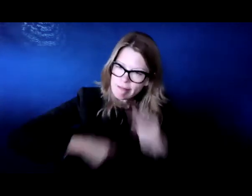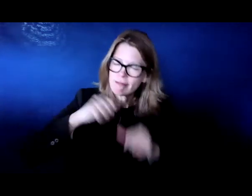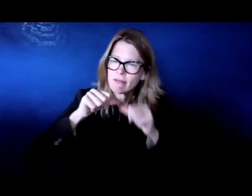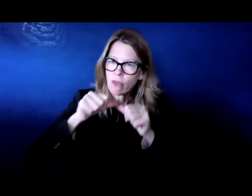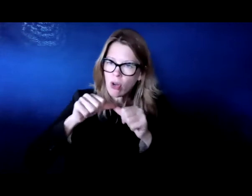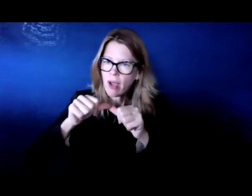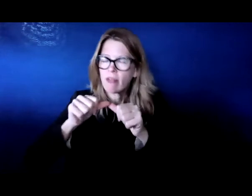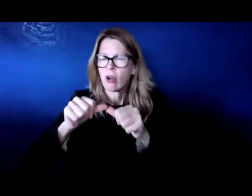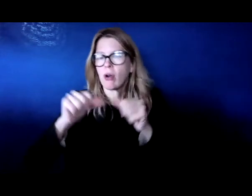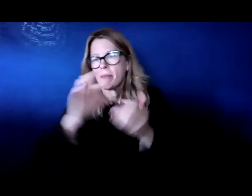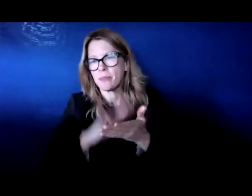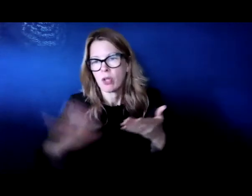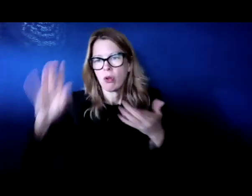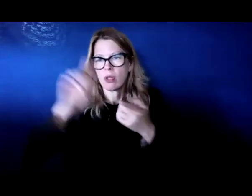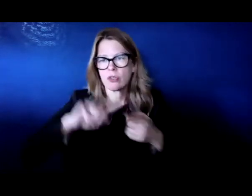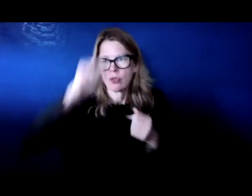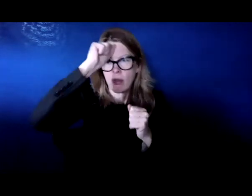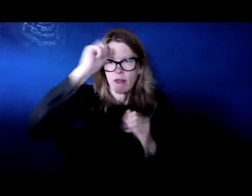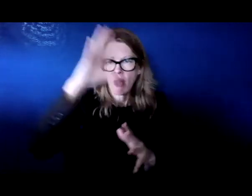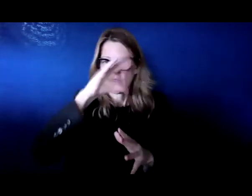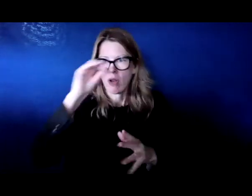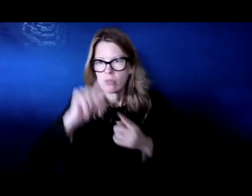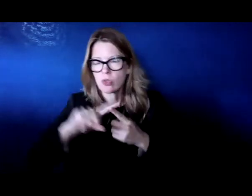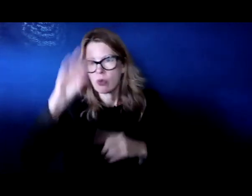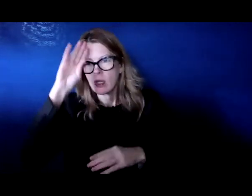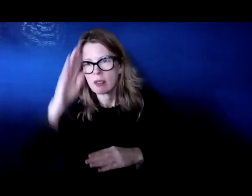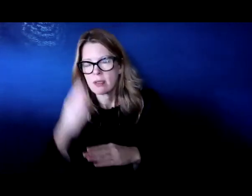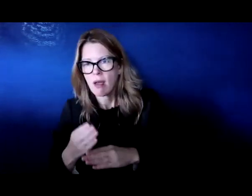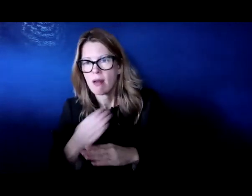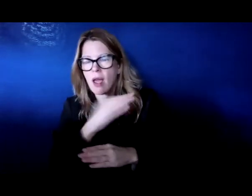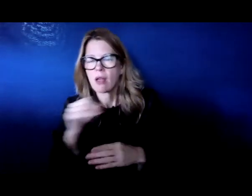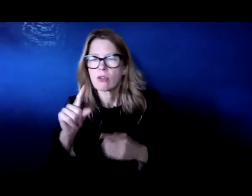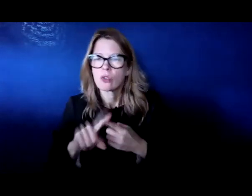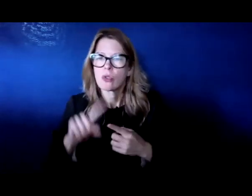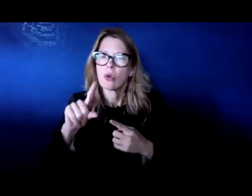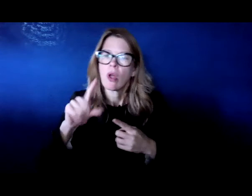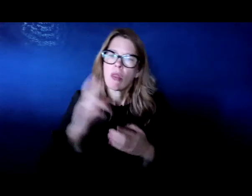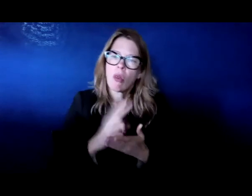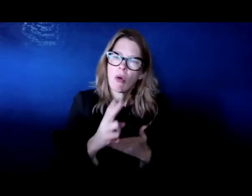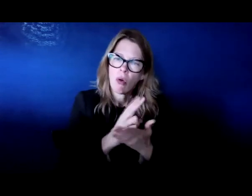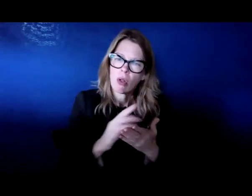Glory to the Father, and to the Son, and to the Holy